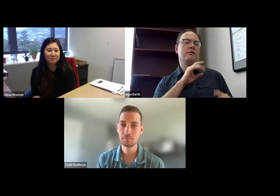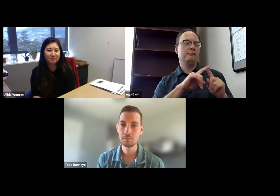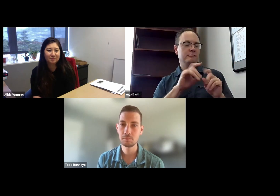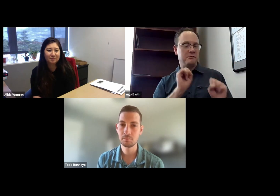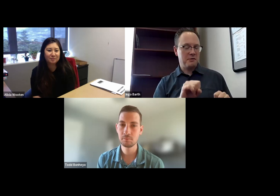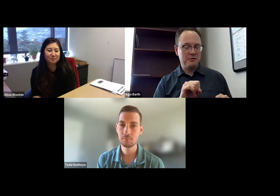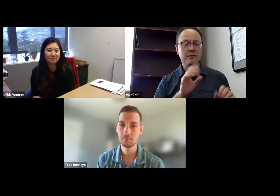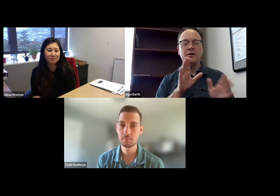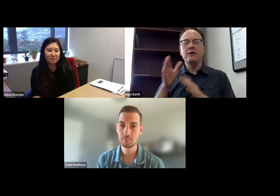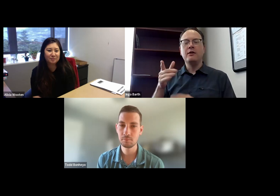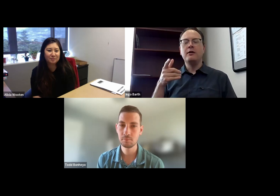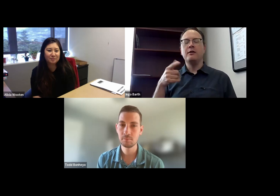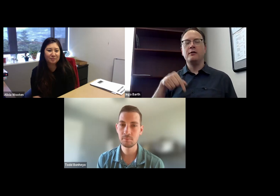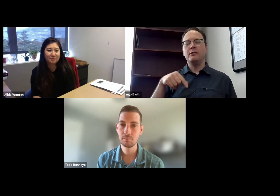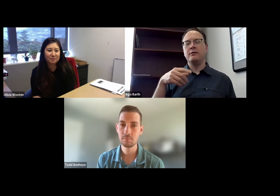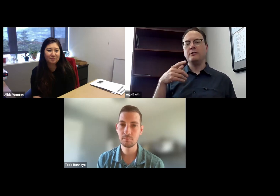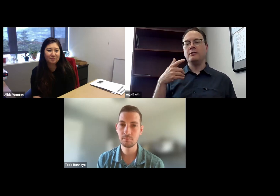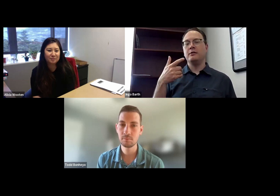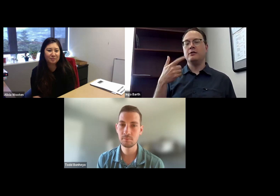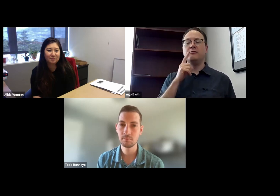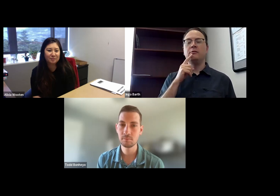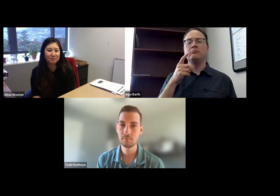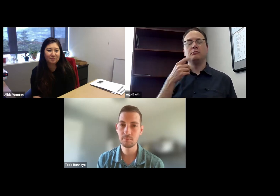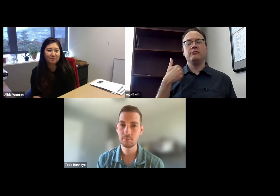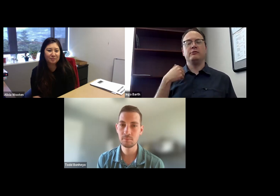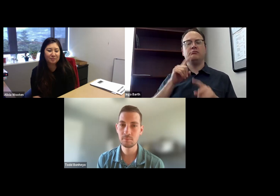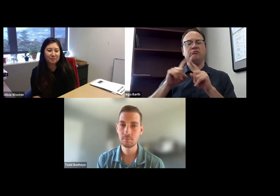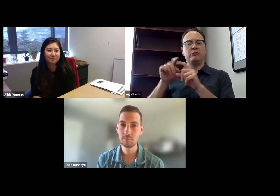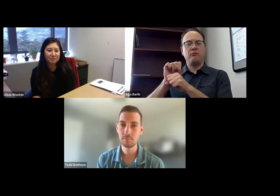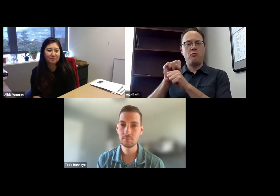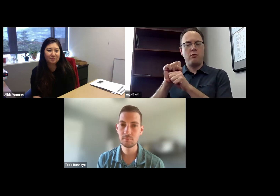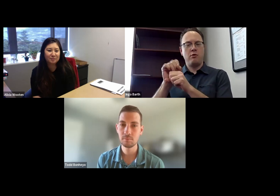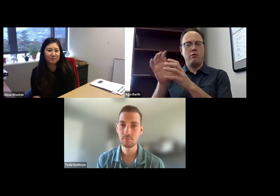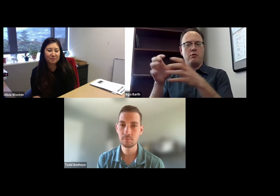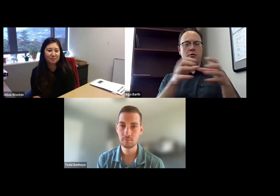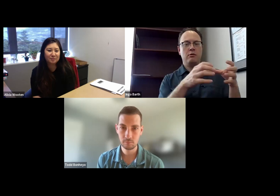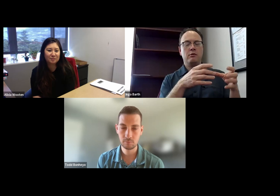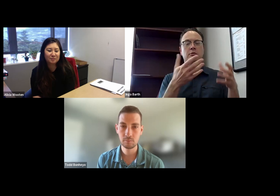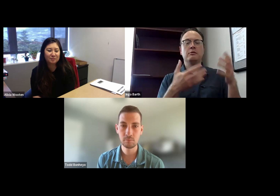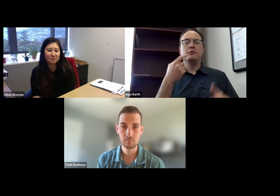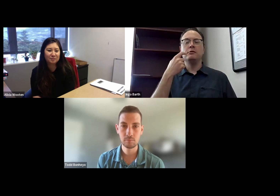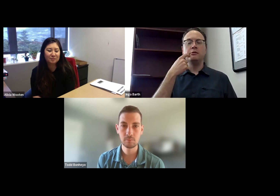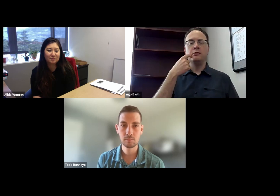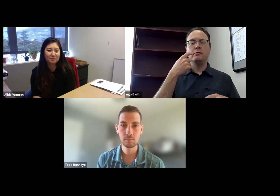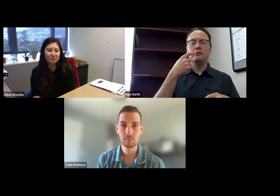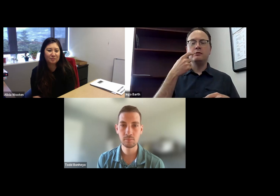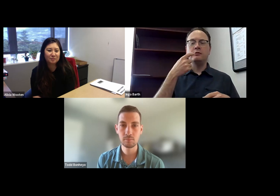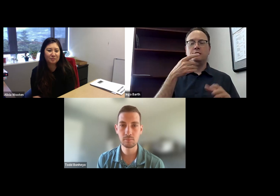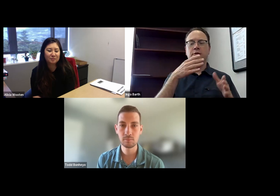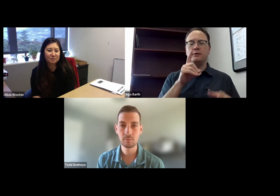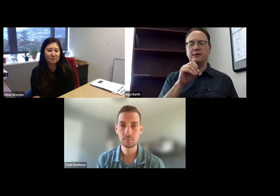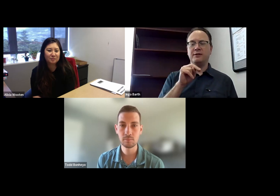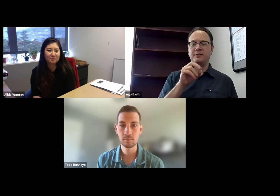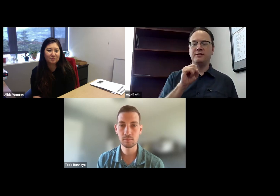elements. But I did, base some of them on the character or whatever. But I think it depends on where